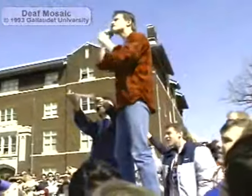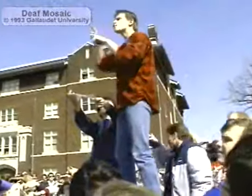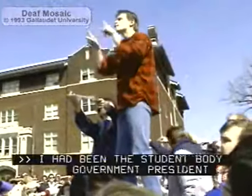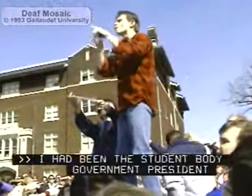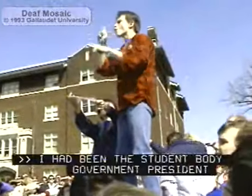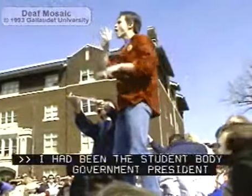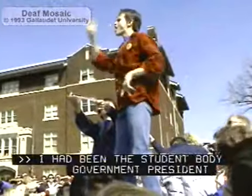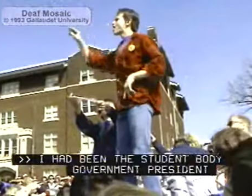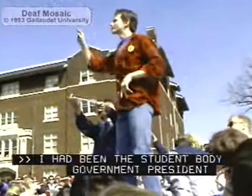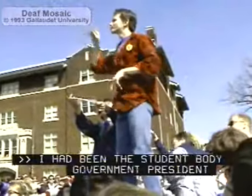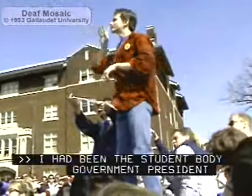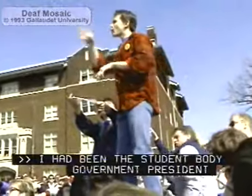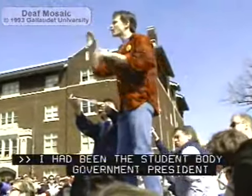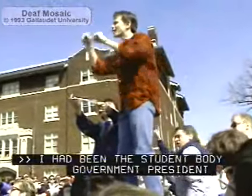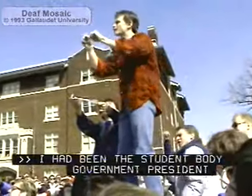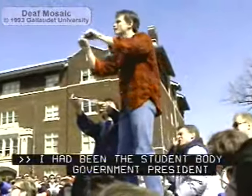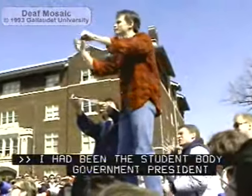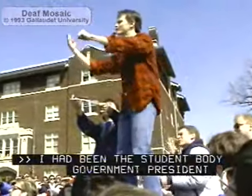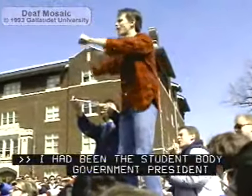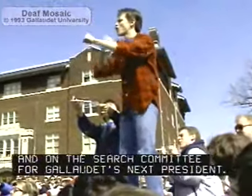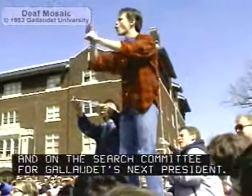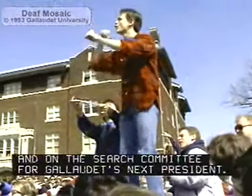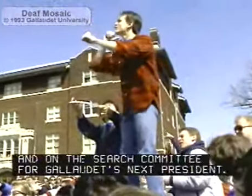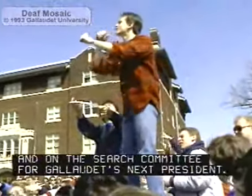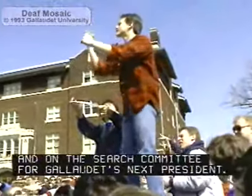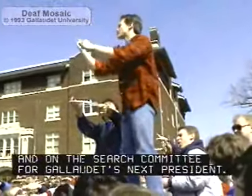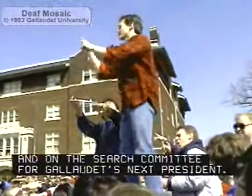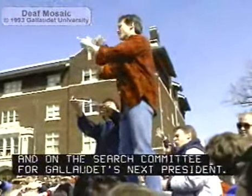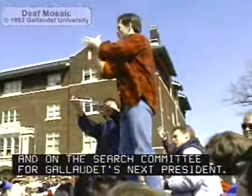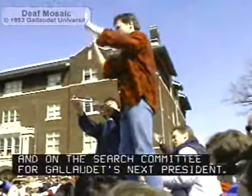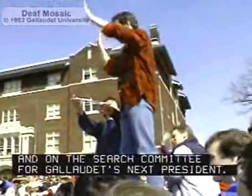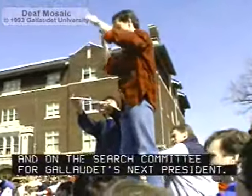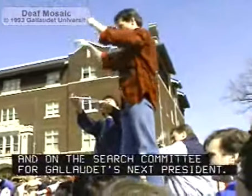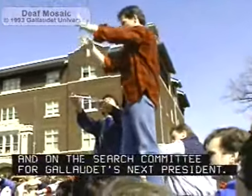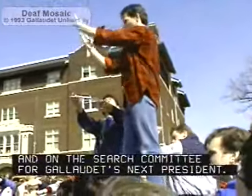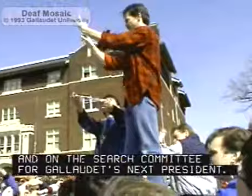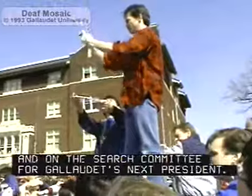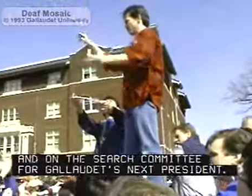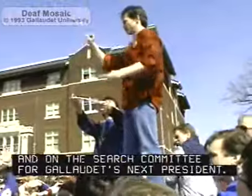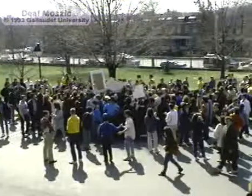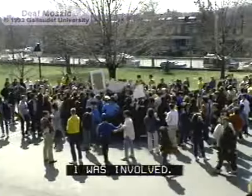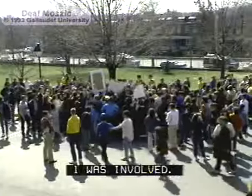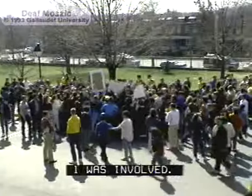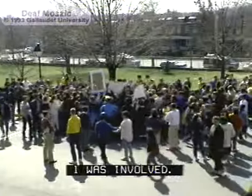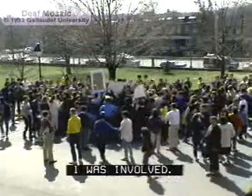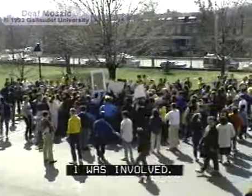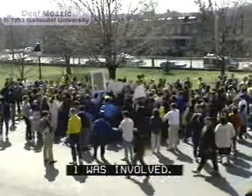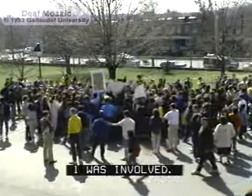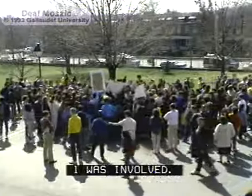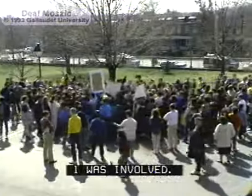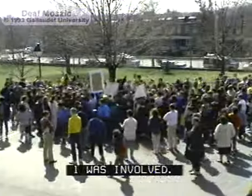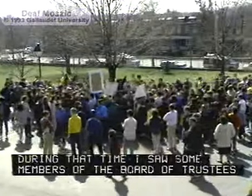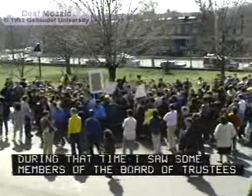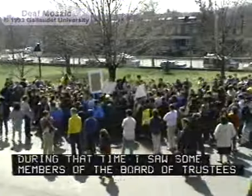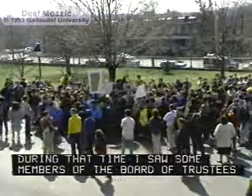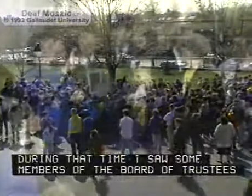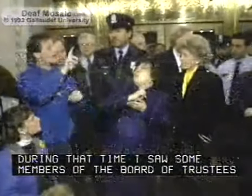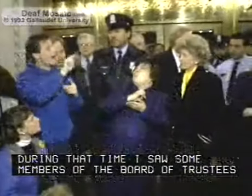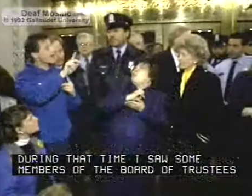I had been the student body government president and on the search committee for Gallaudet's next president. I was involved. During that time, I saw some